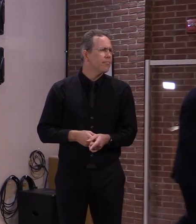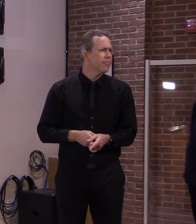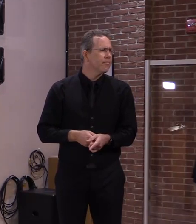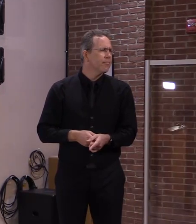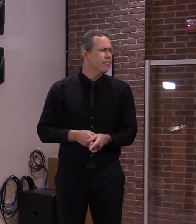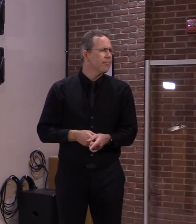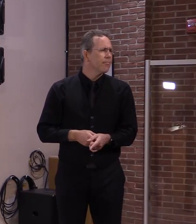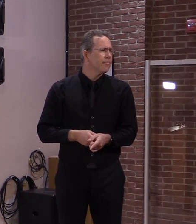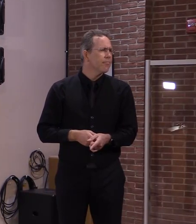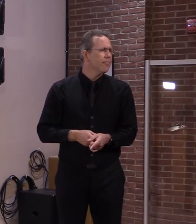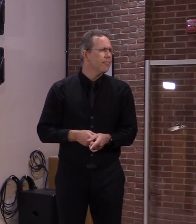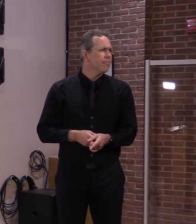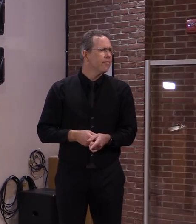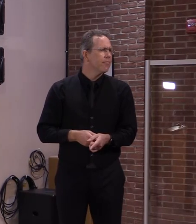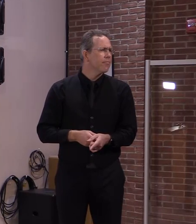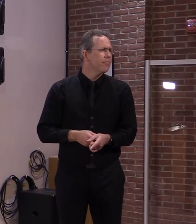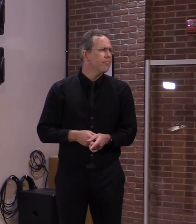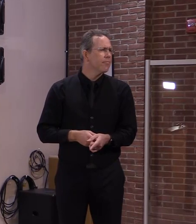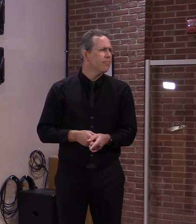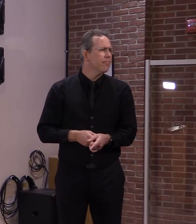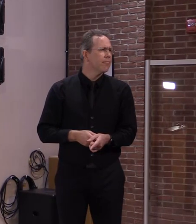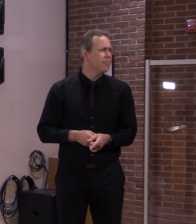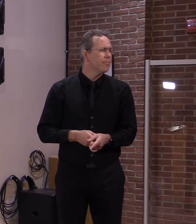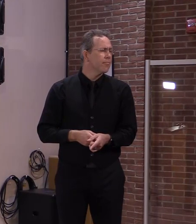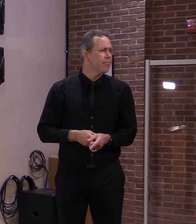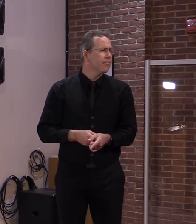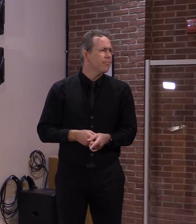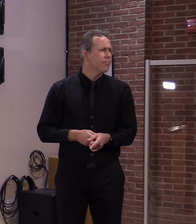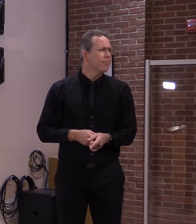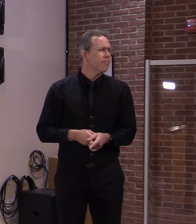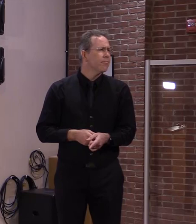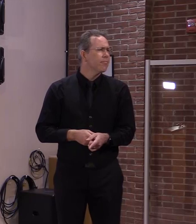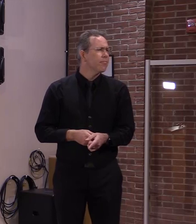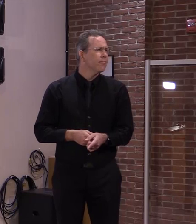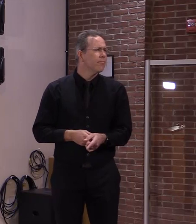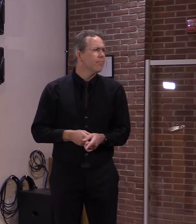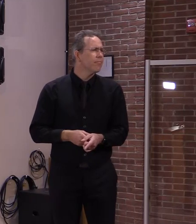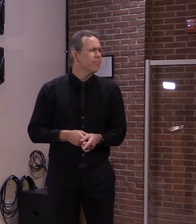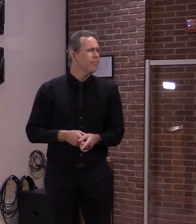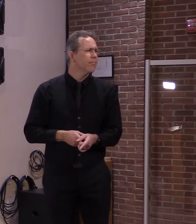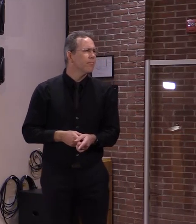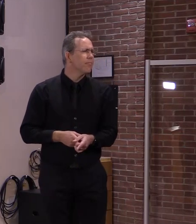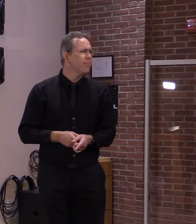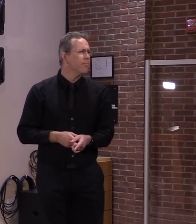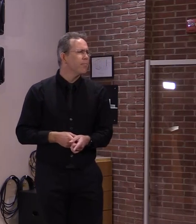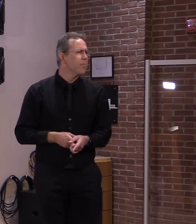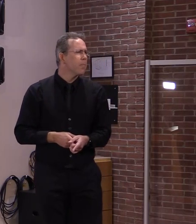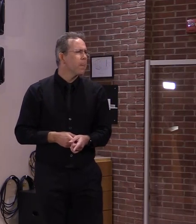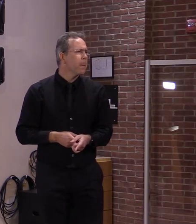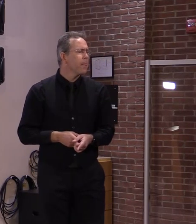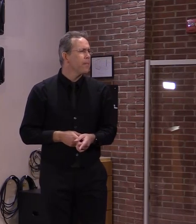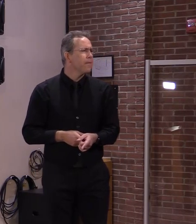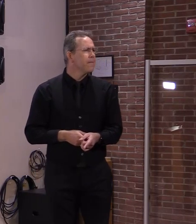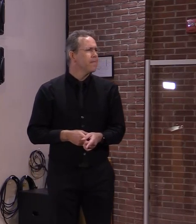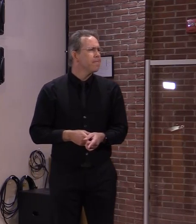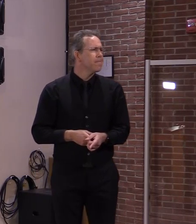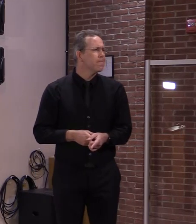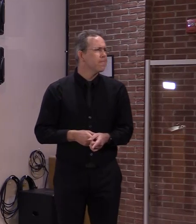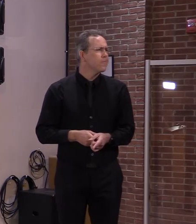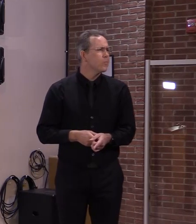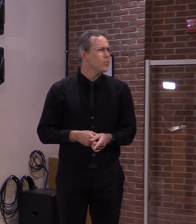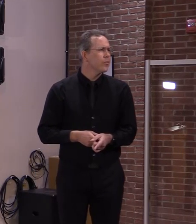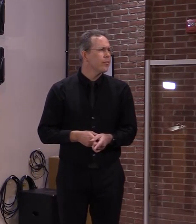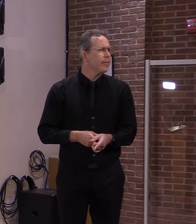in Vermont, but I've been reading a lot of reporting in other states where acceptance rates are projected to be